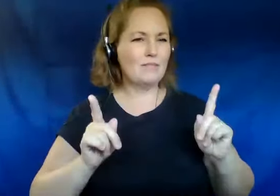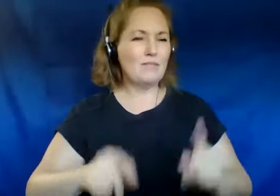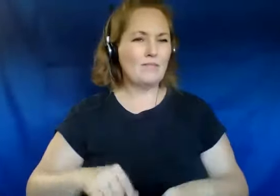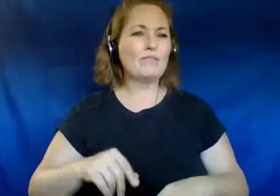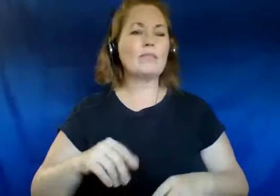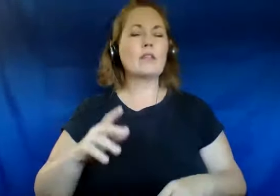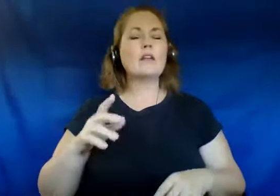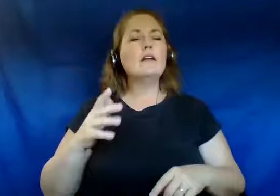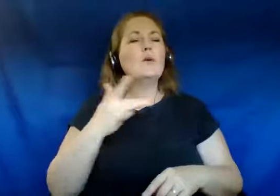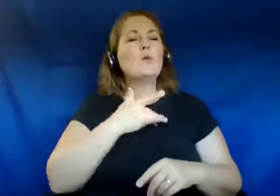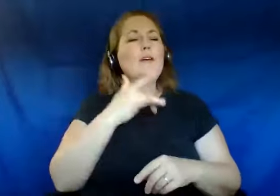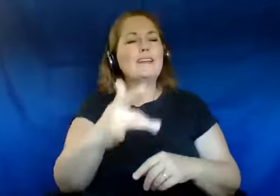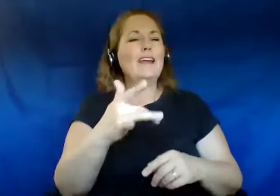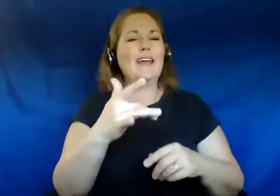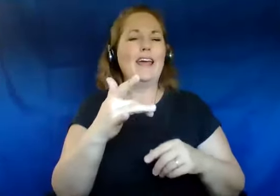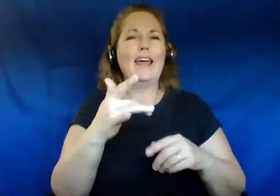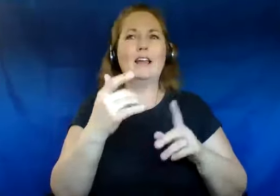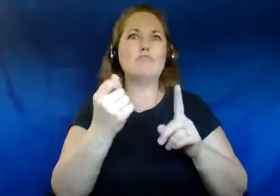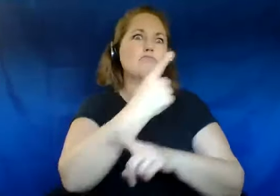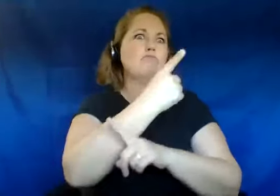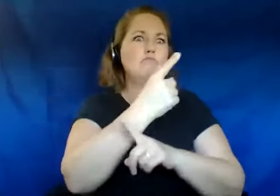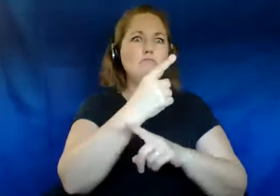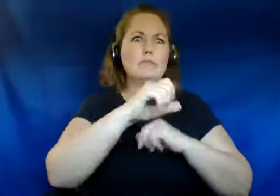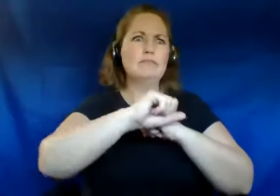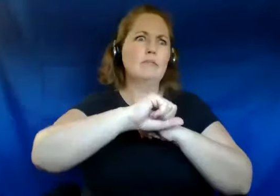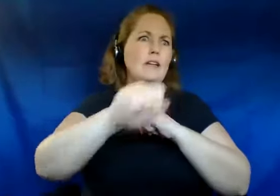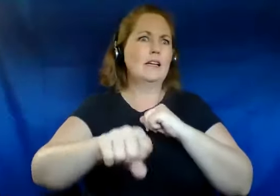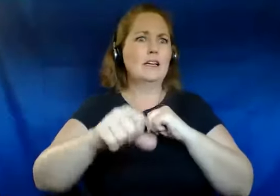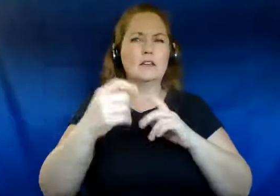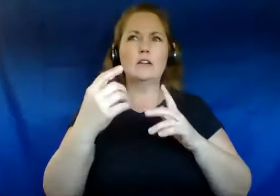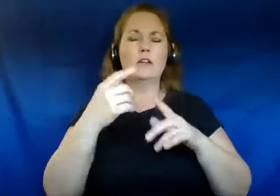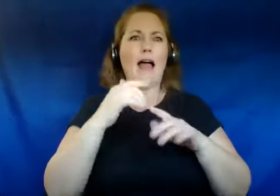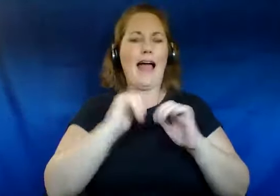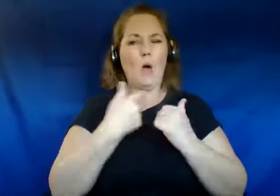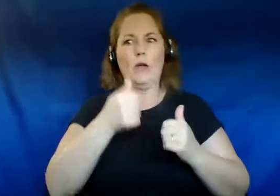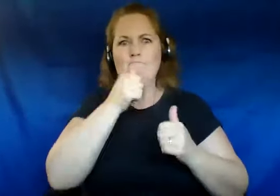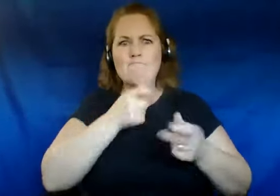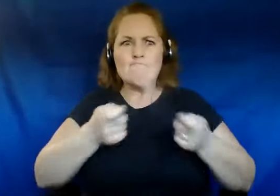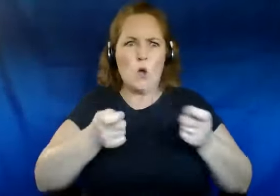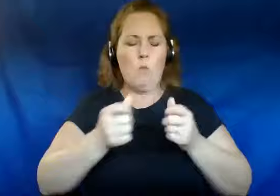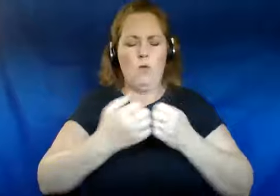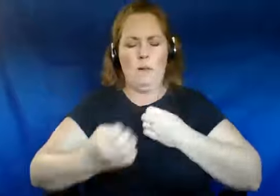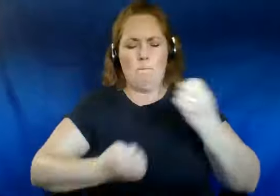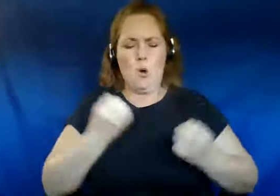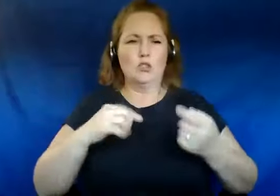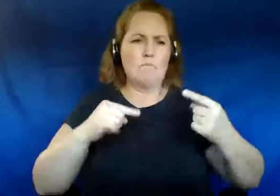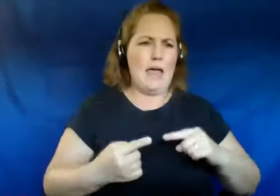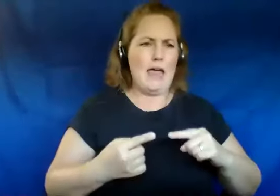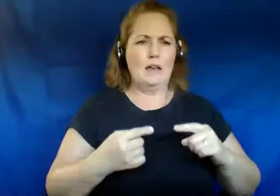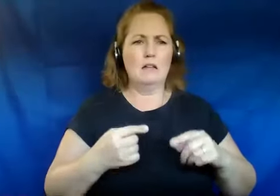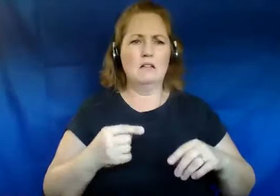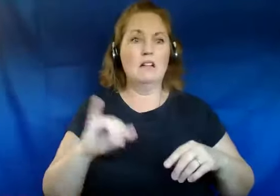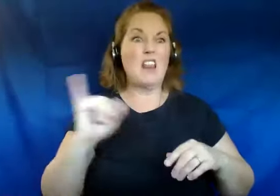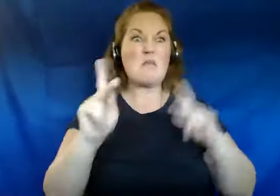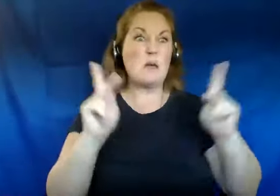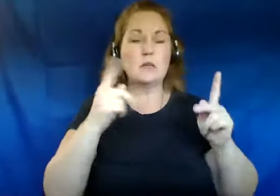We tend to go to extremes in coping with emotional pain and discomfort. Usually, I'm going to kill